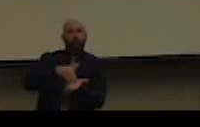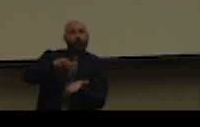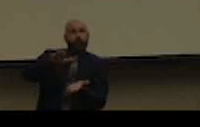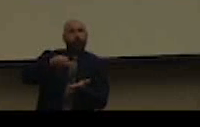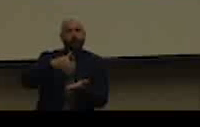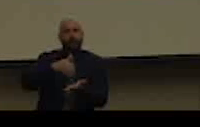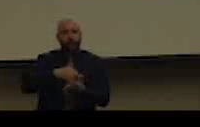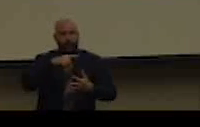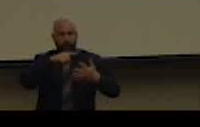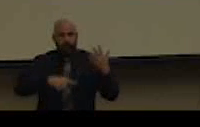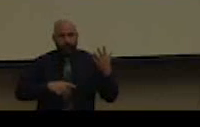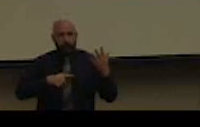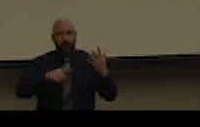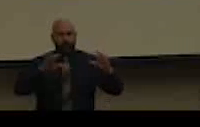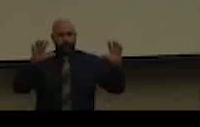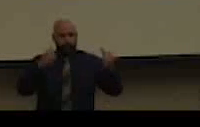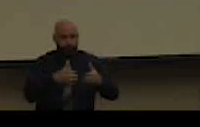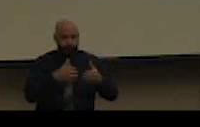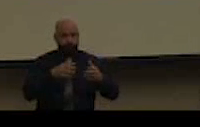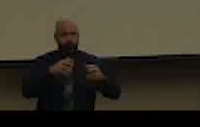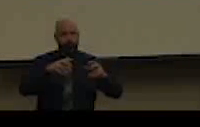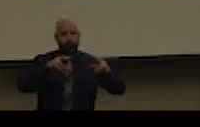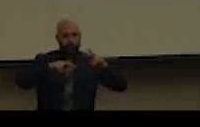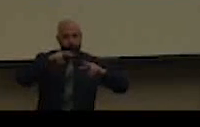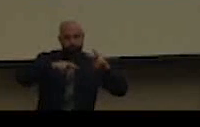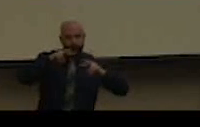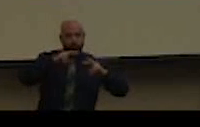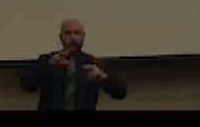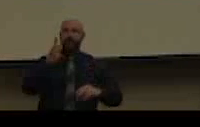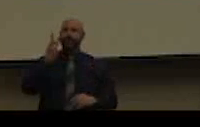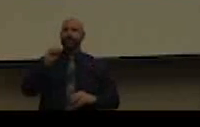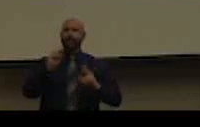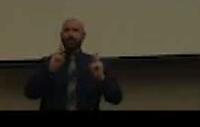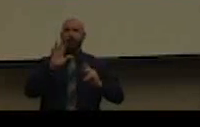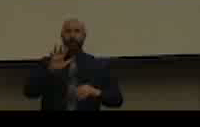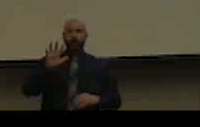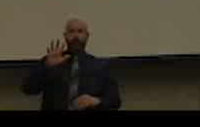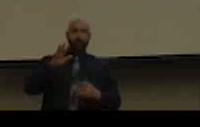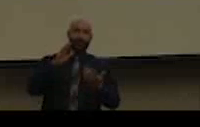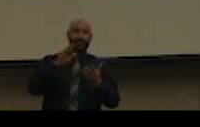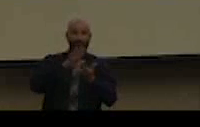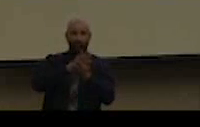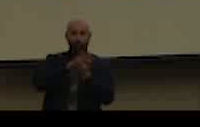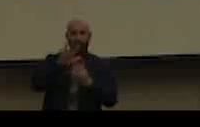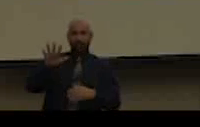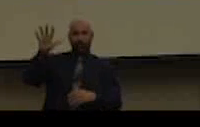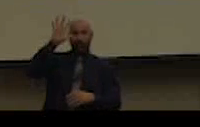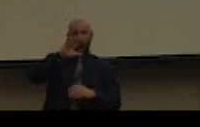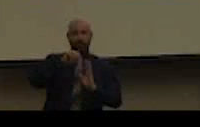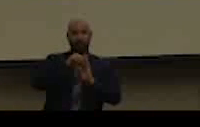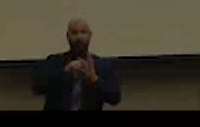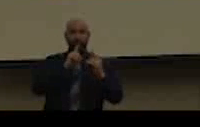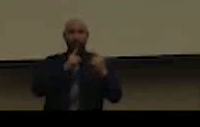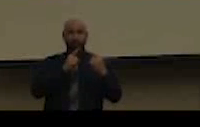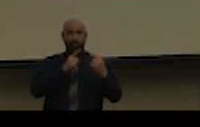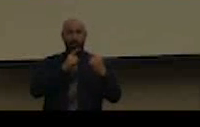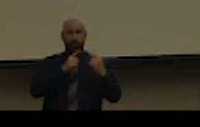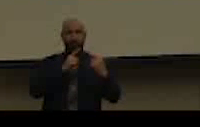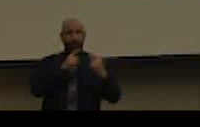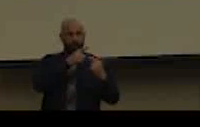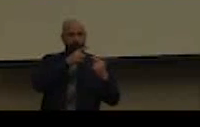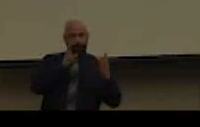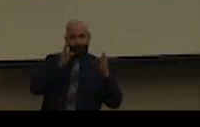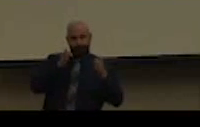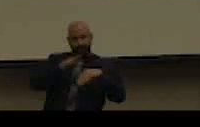with a set of sites, roughly 60 across the state, that were really struggling. So they may not have been so low as to lose